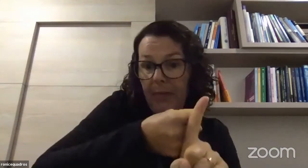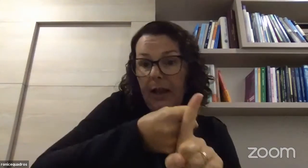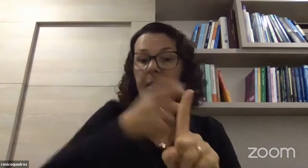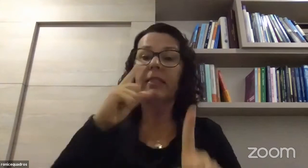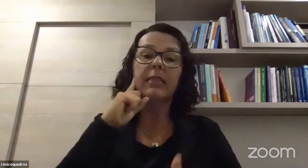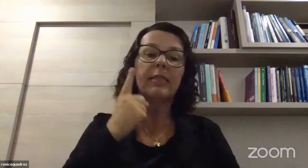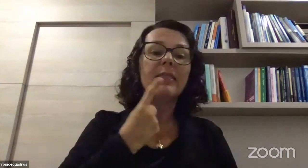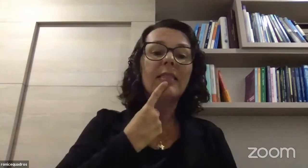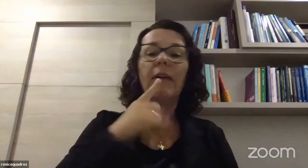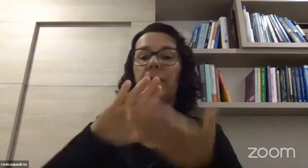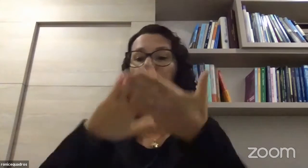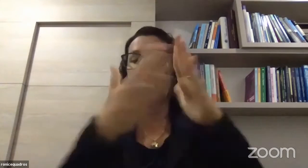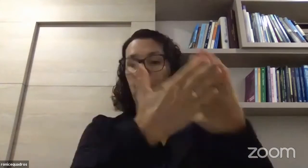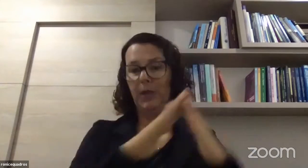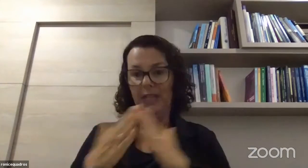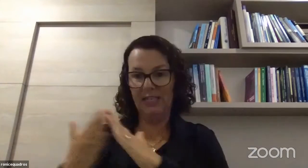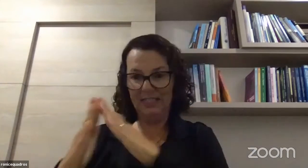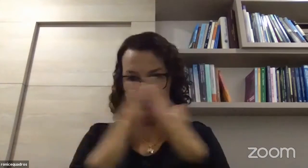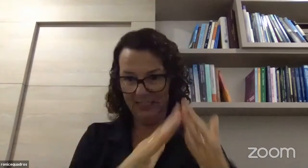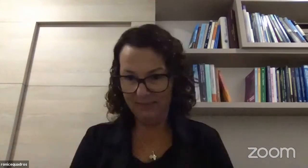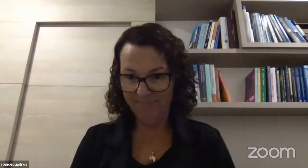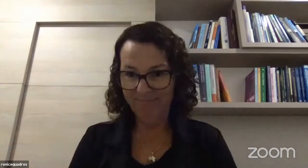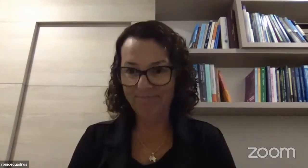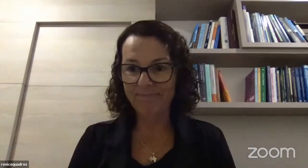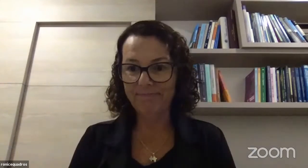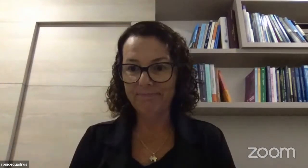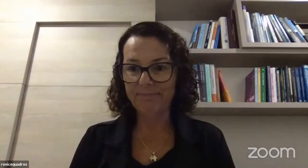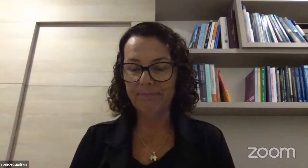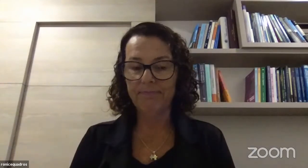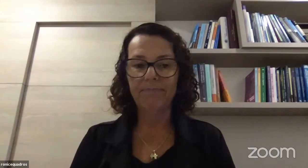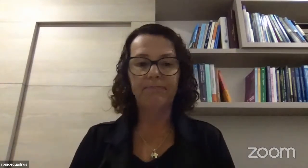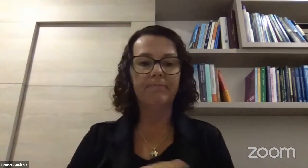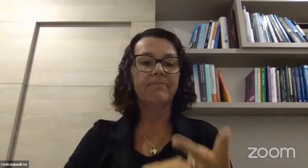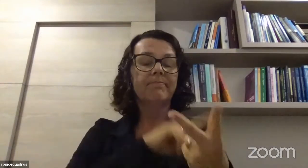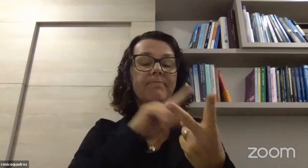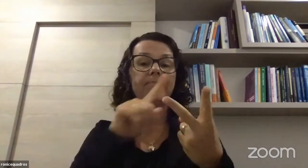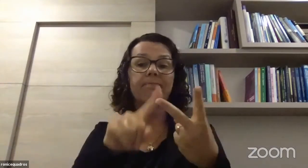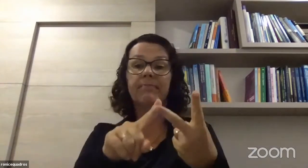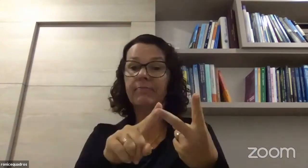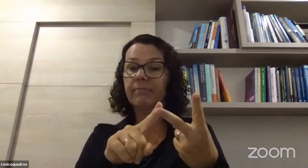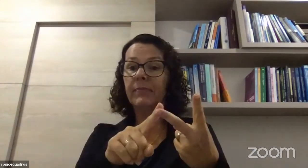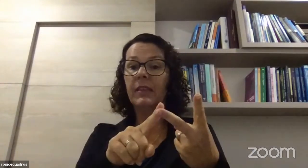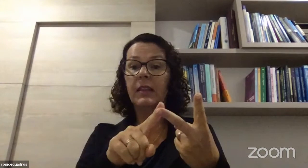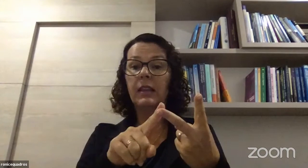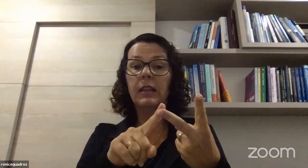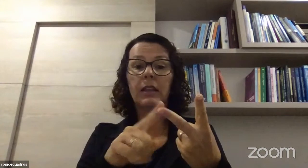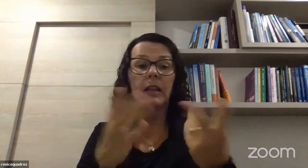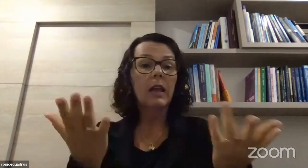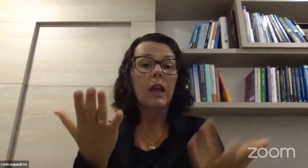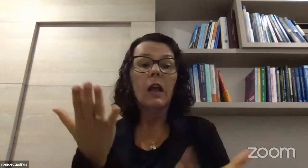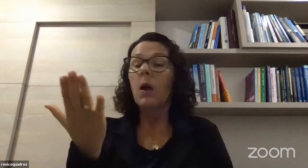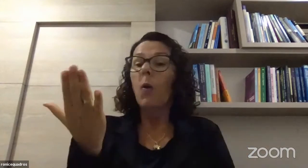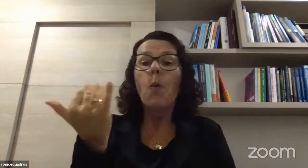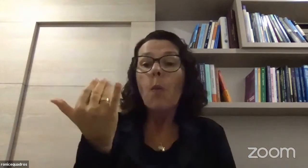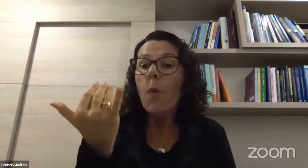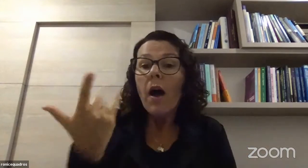How does my research within the sign language community affect deaf communities?